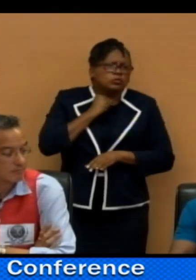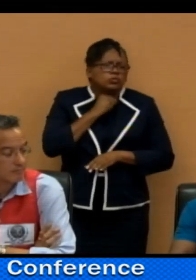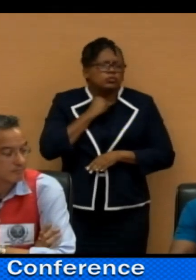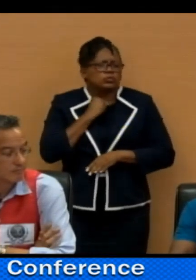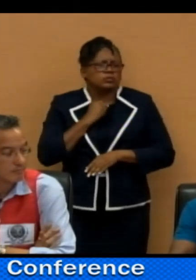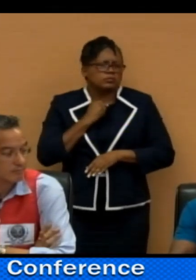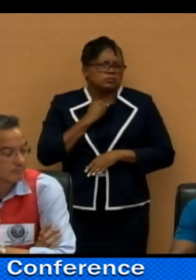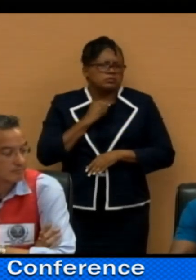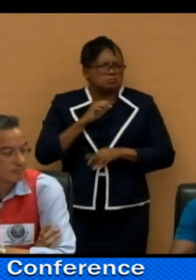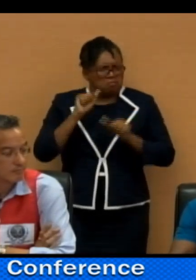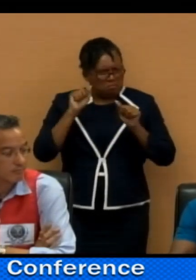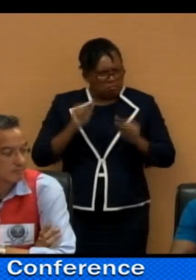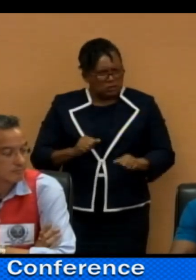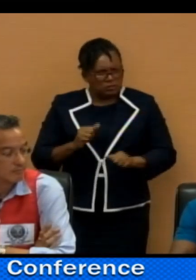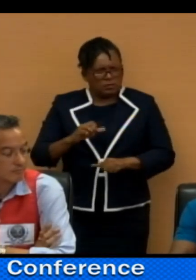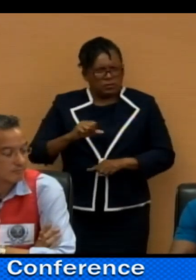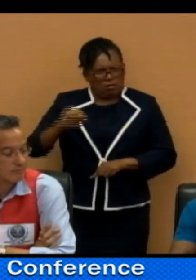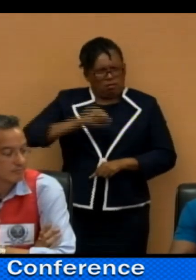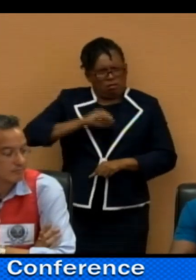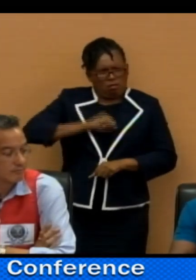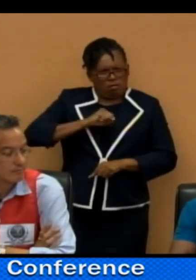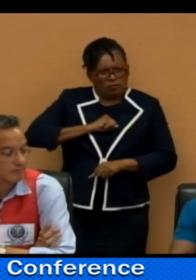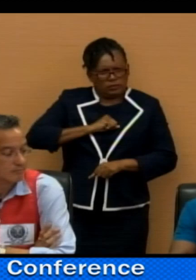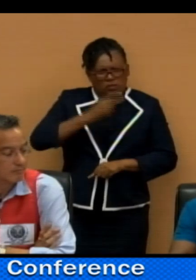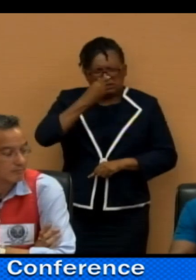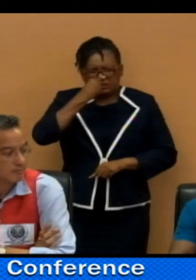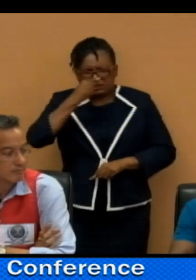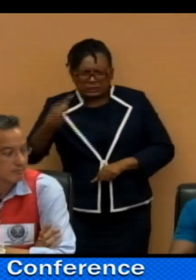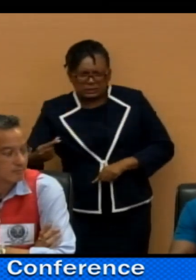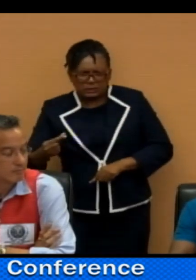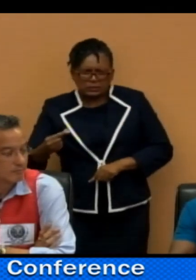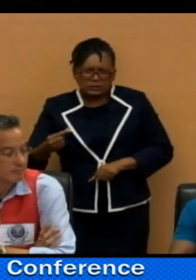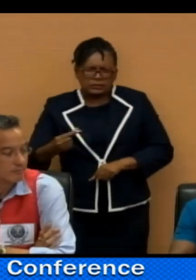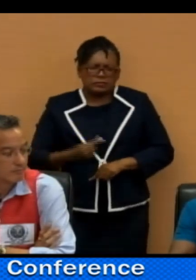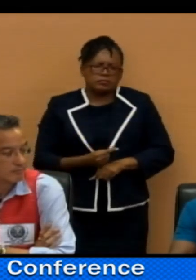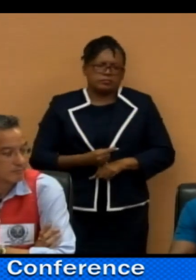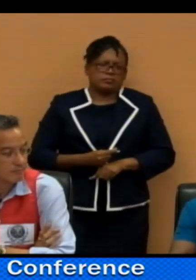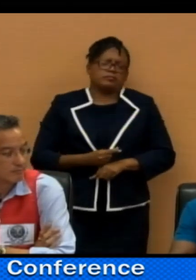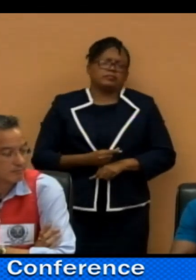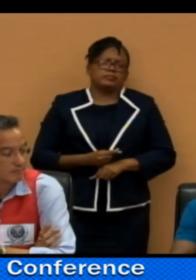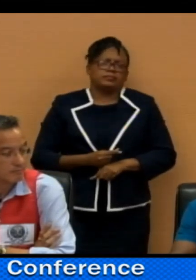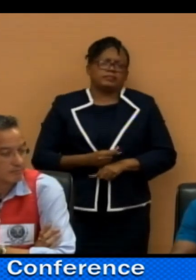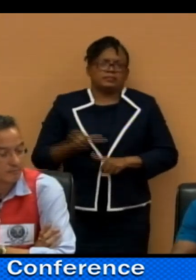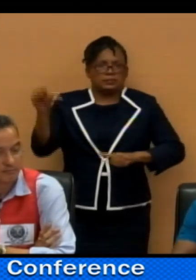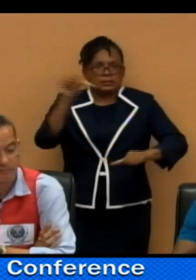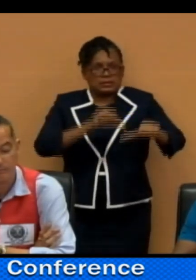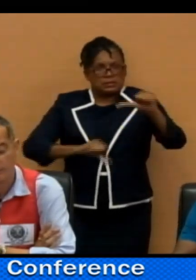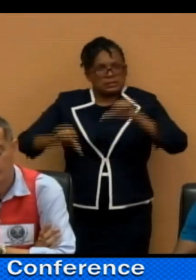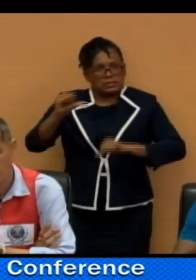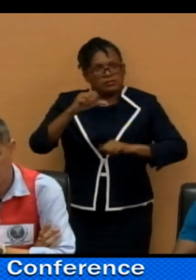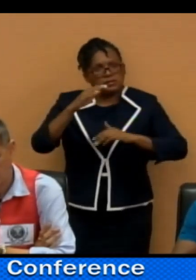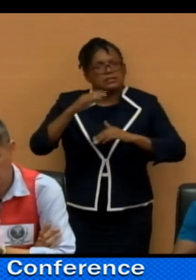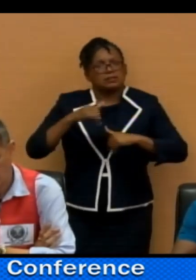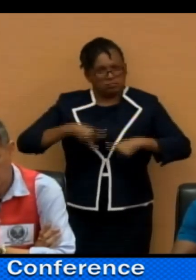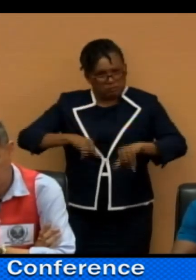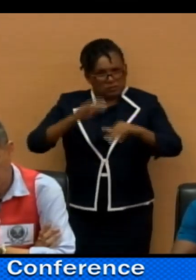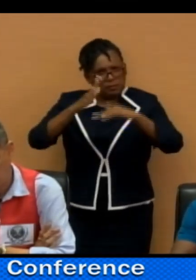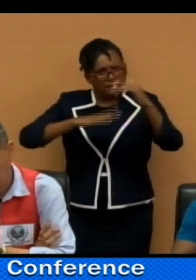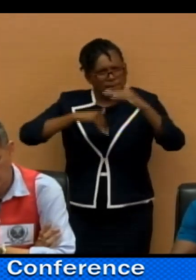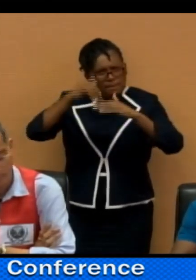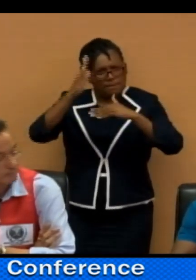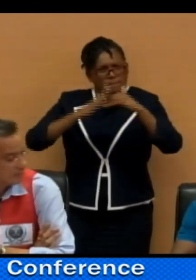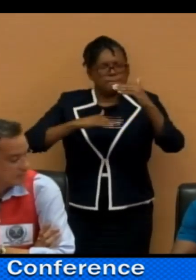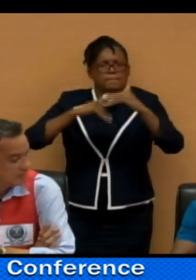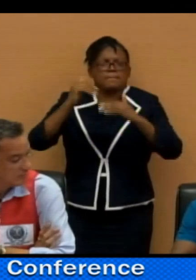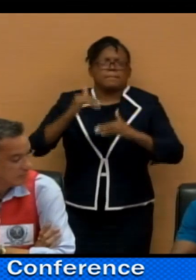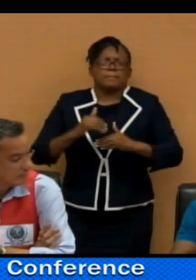possibly coughing or sneezing. There is some evidence, the science is still building, but we have to start